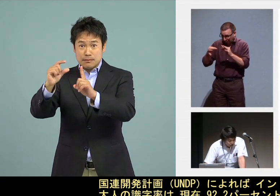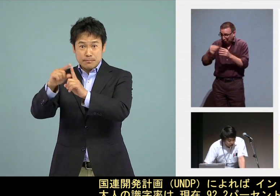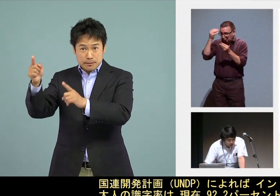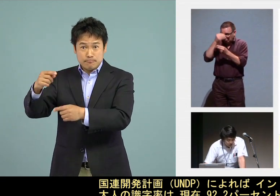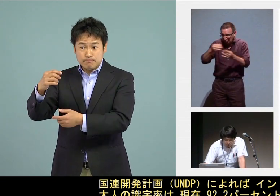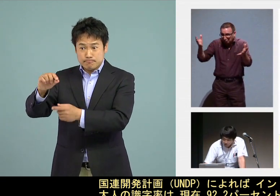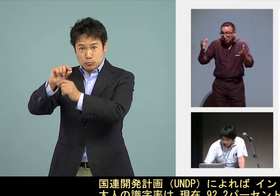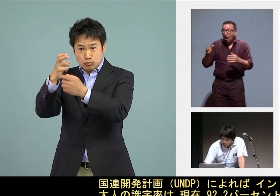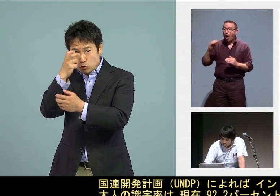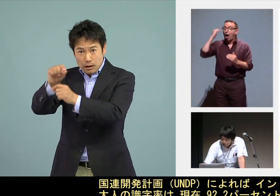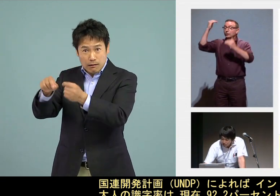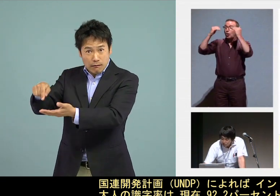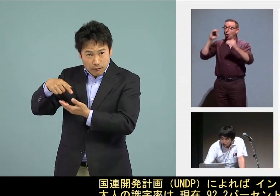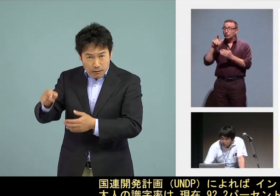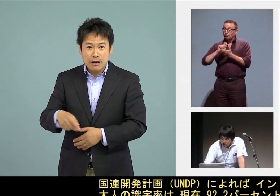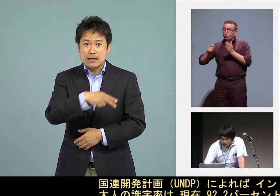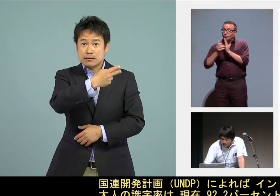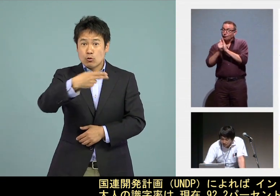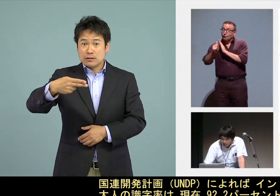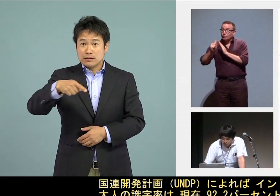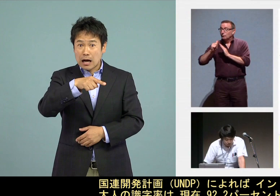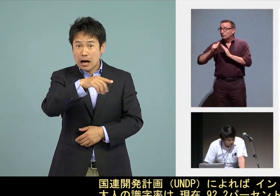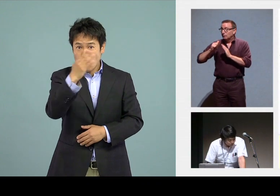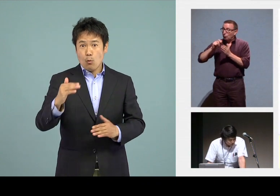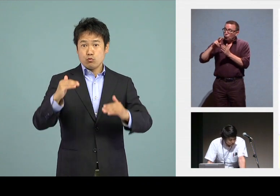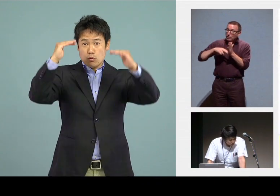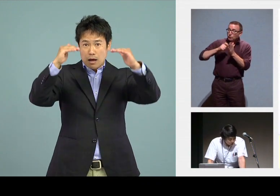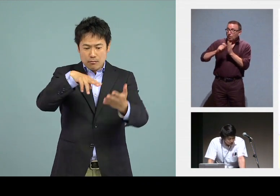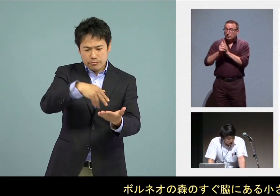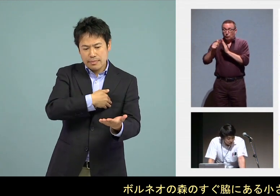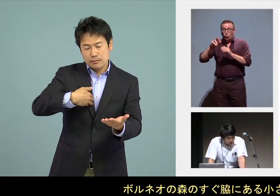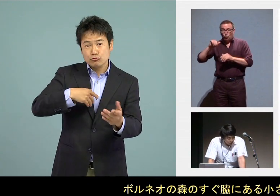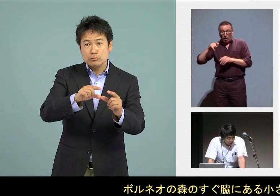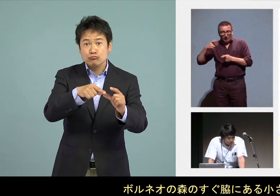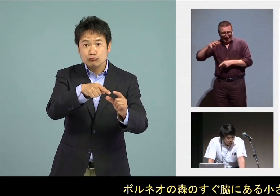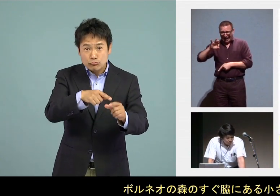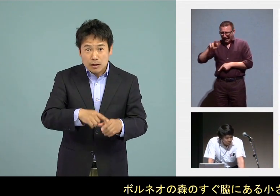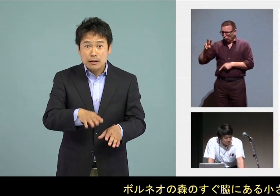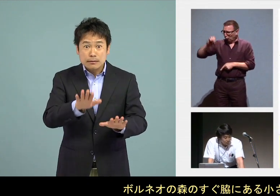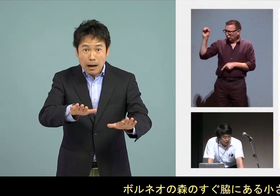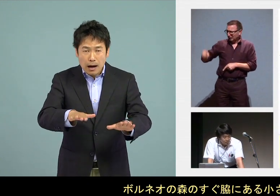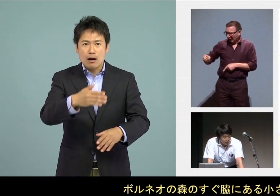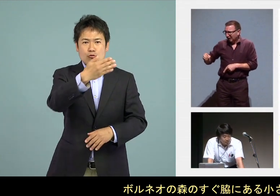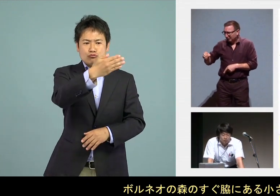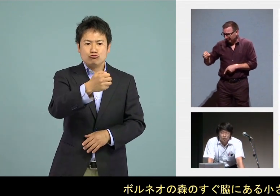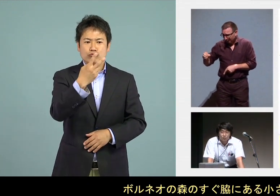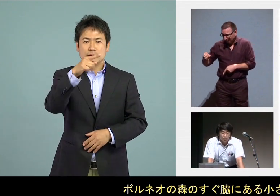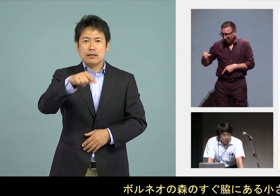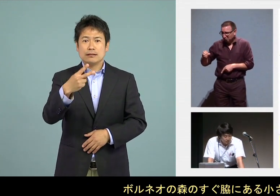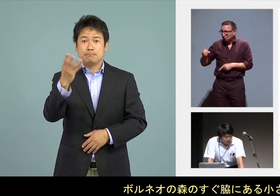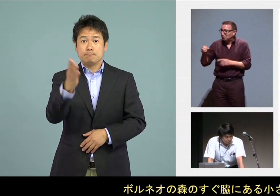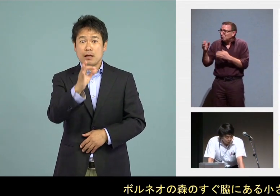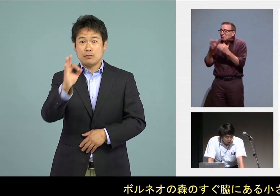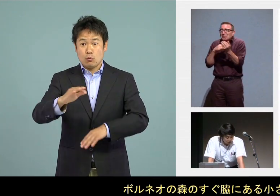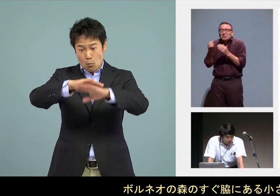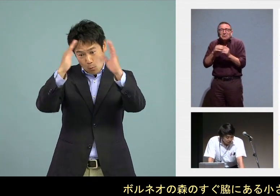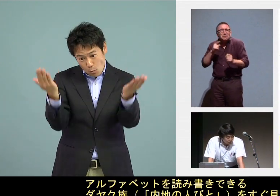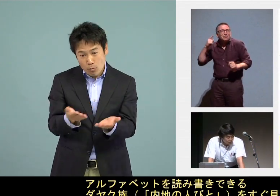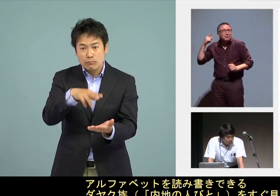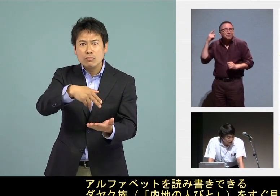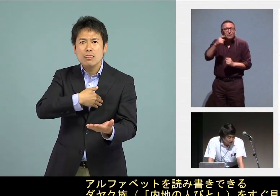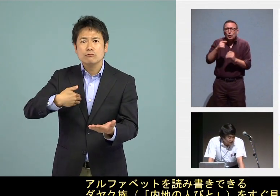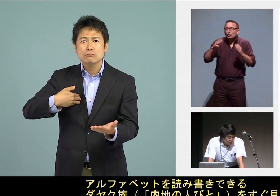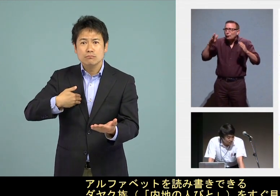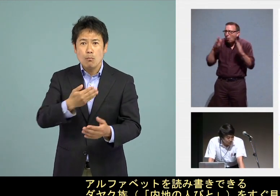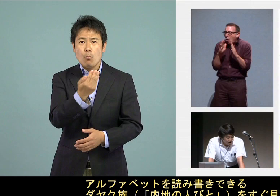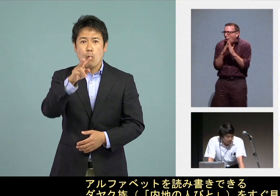in Indonesia is now 92%. Even in a small village right next to a forest in Borneo,